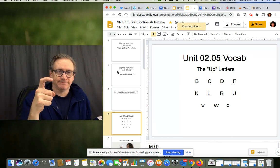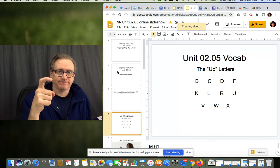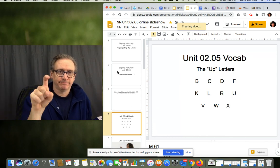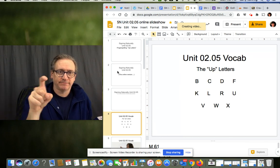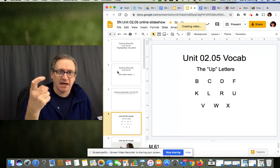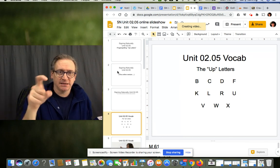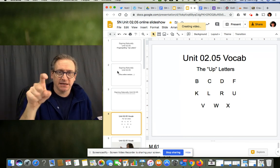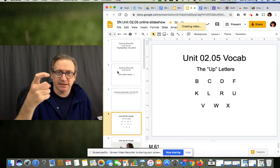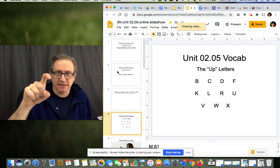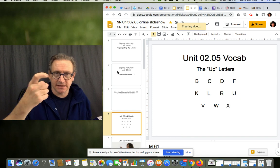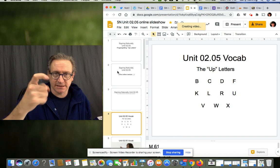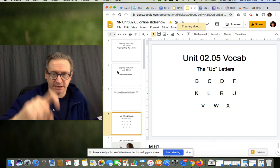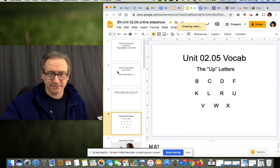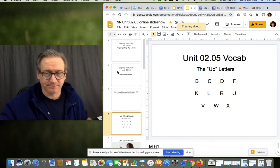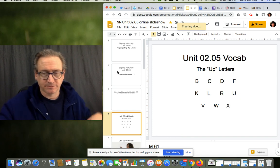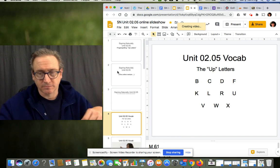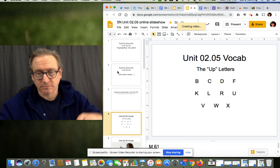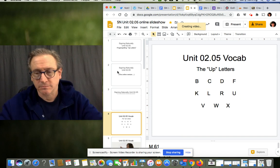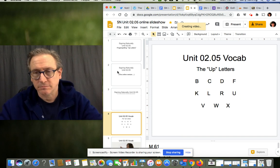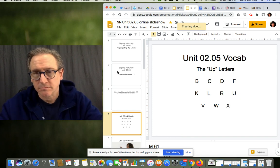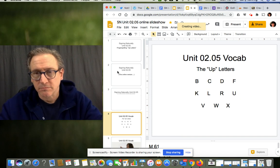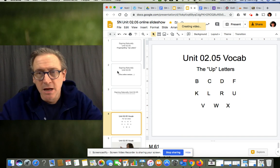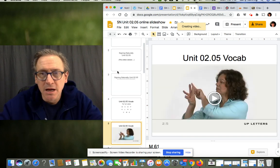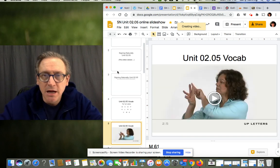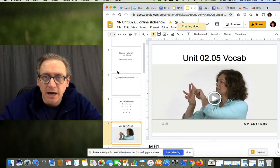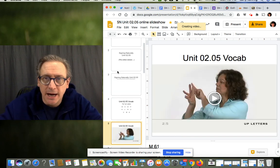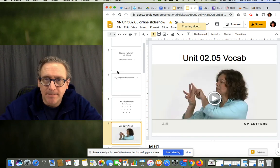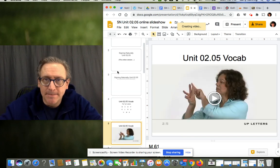X. X.